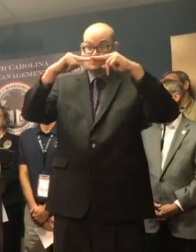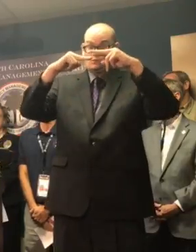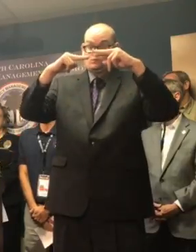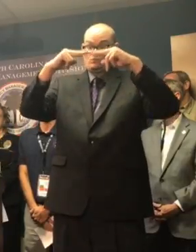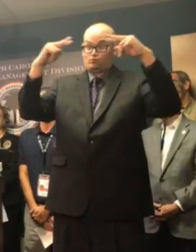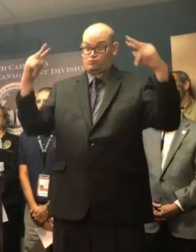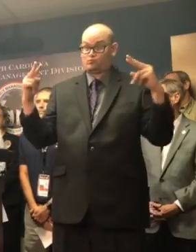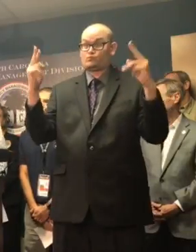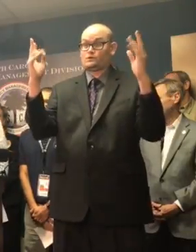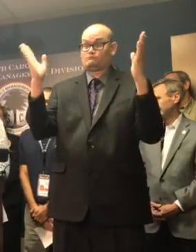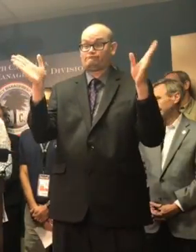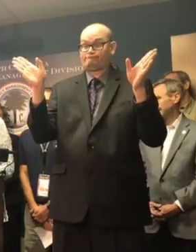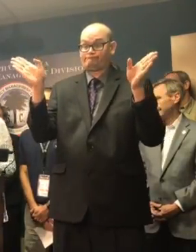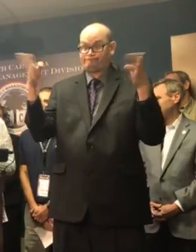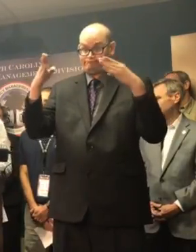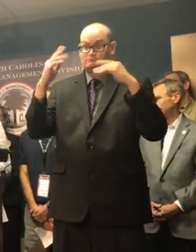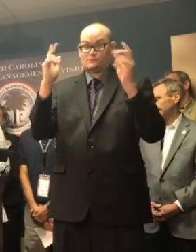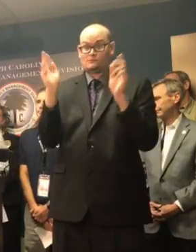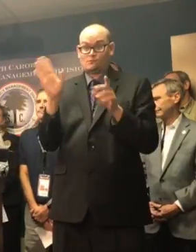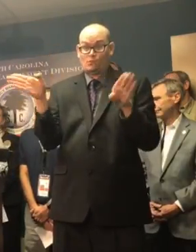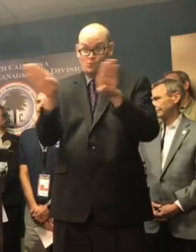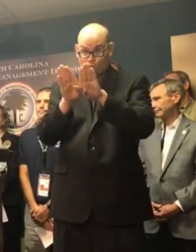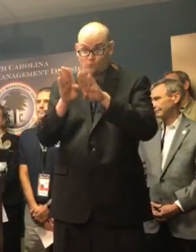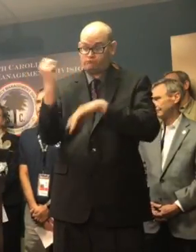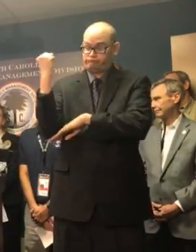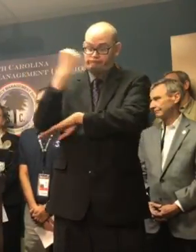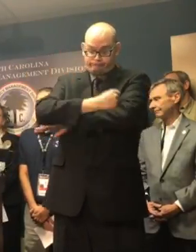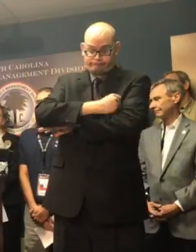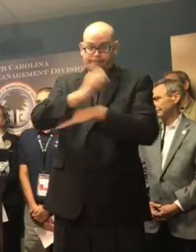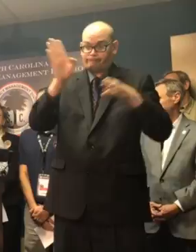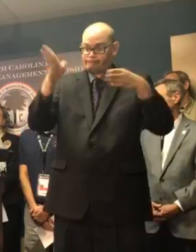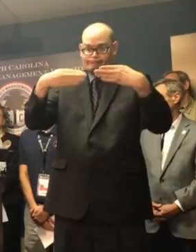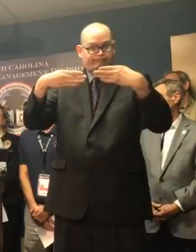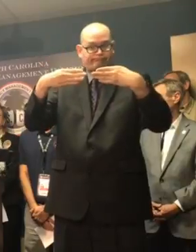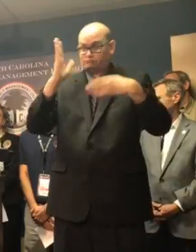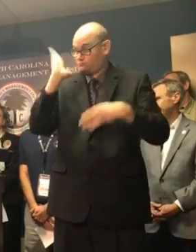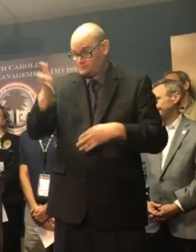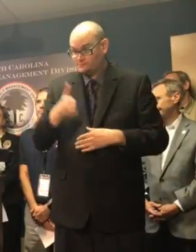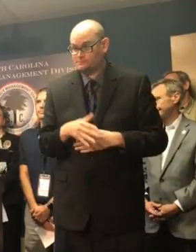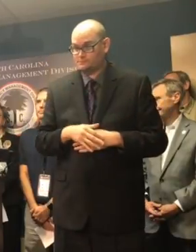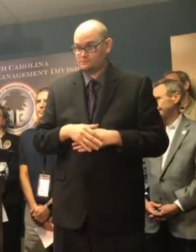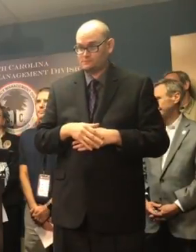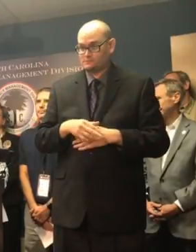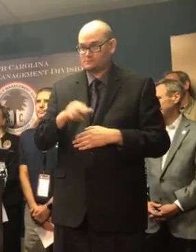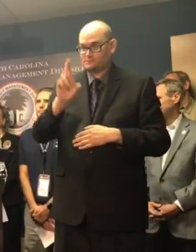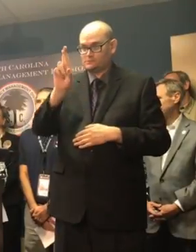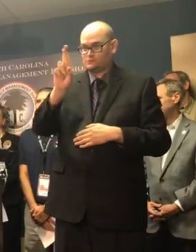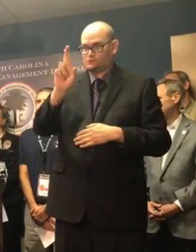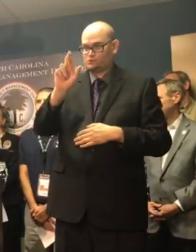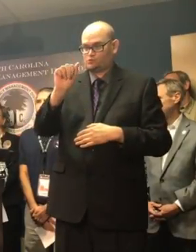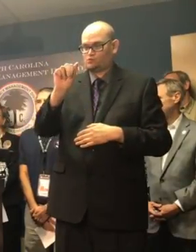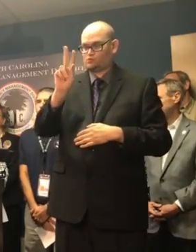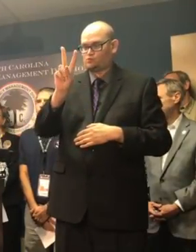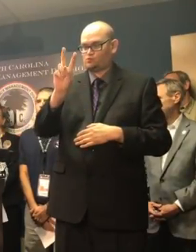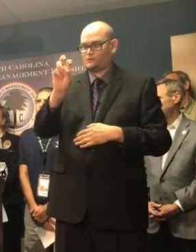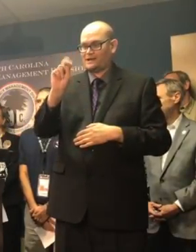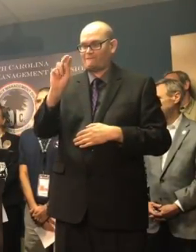will be closed, and you'll see that start to happen soon as we see the winds are going to start to come in sooner than we